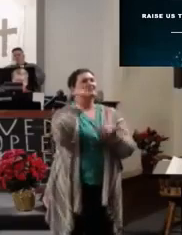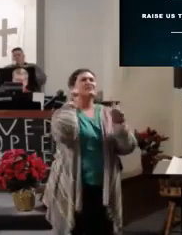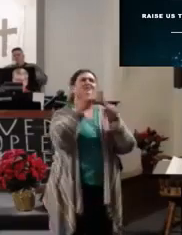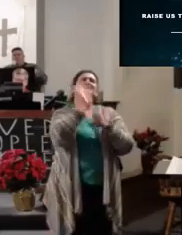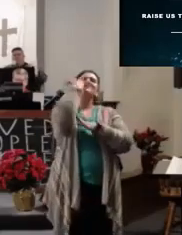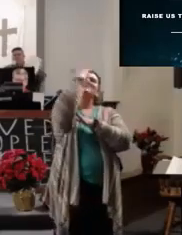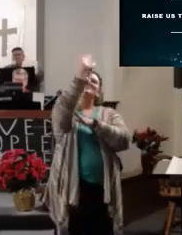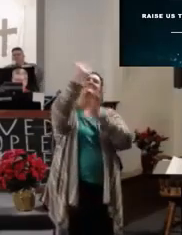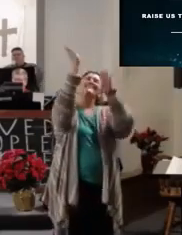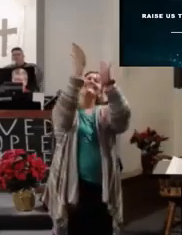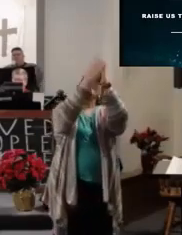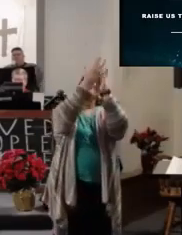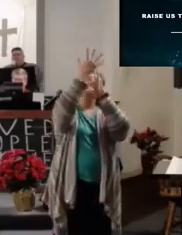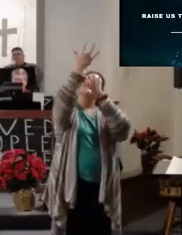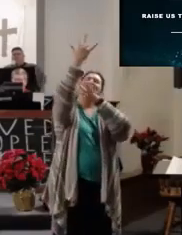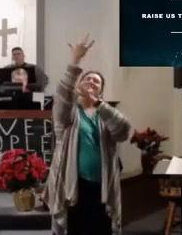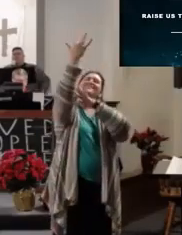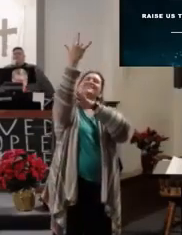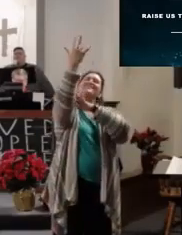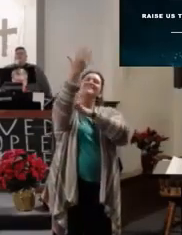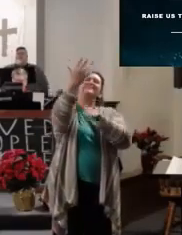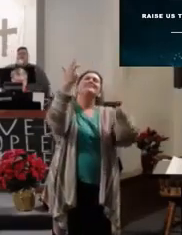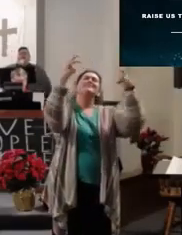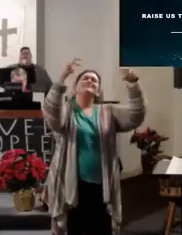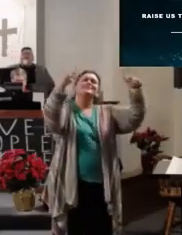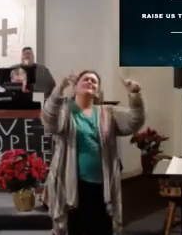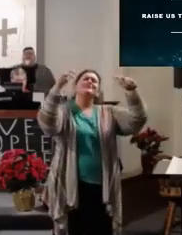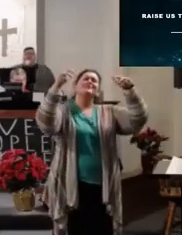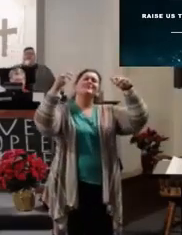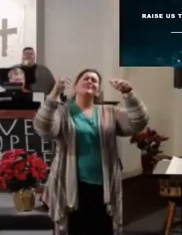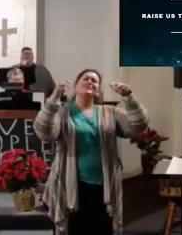to thy glorious